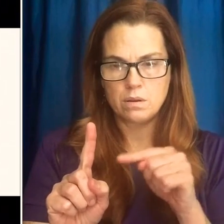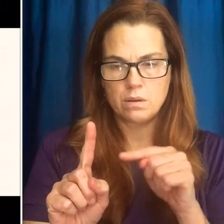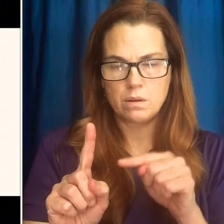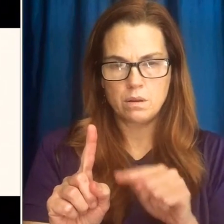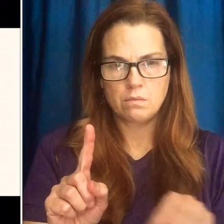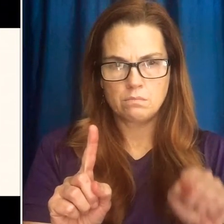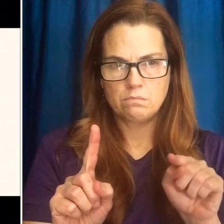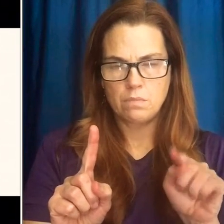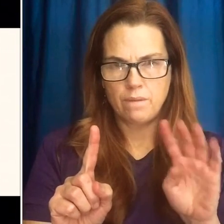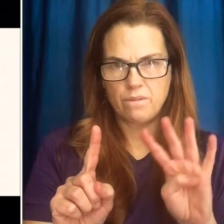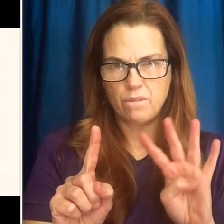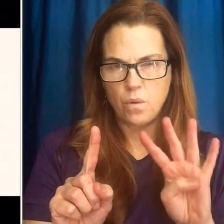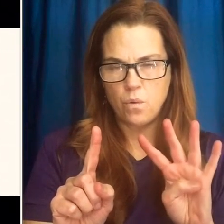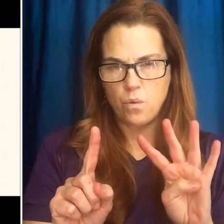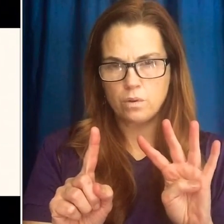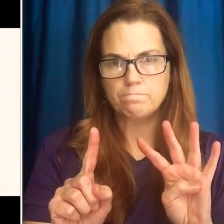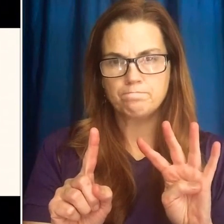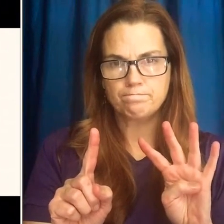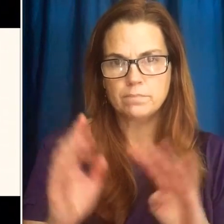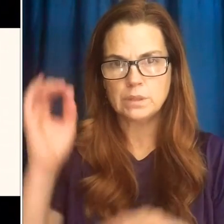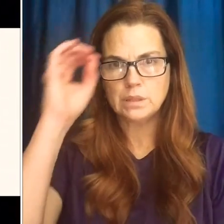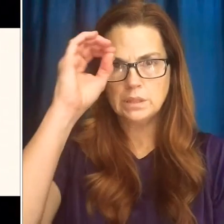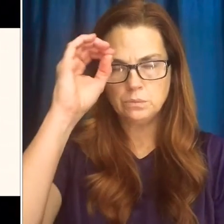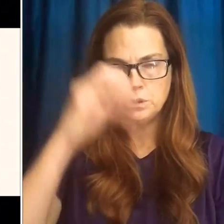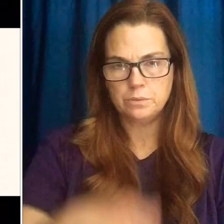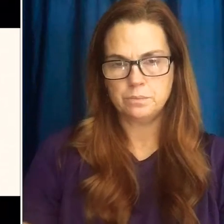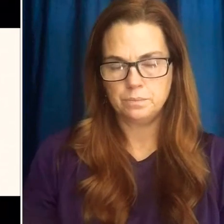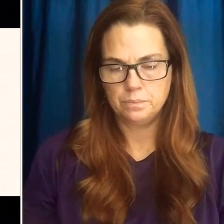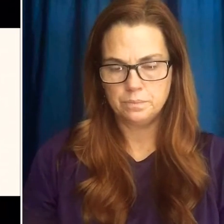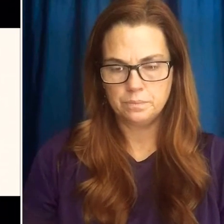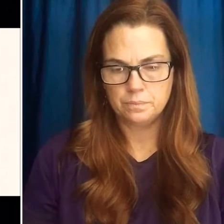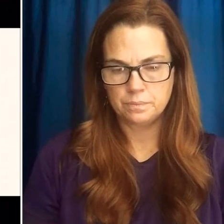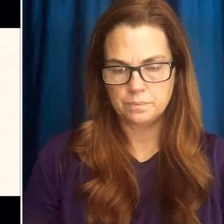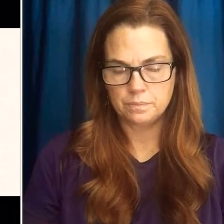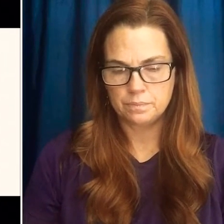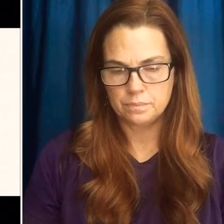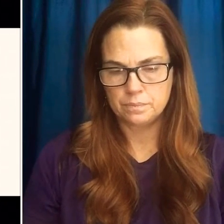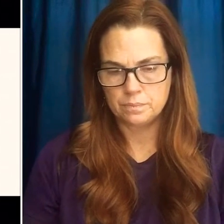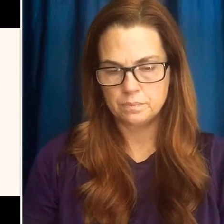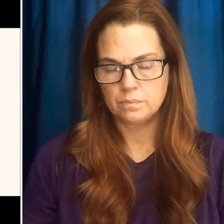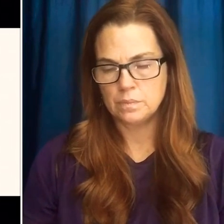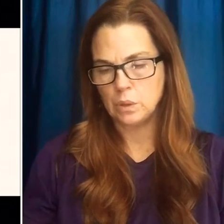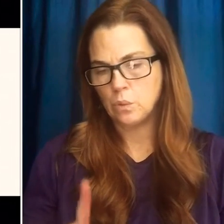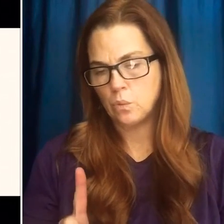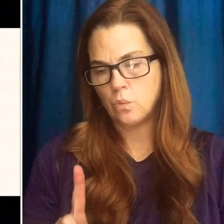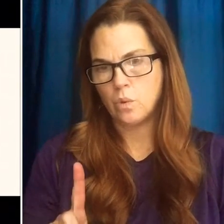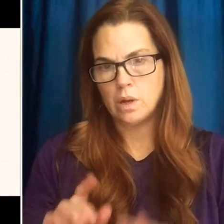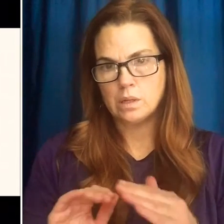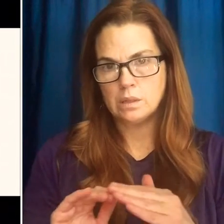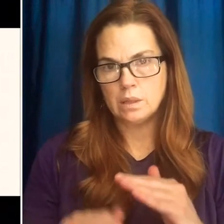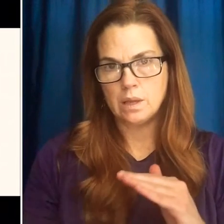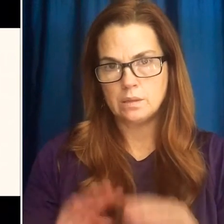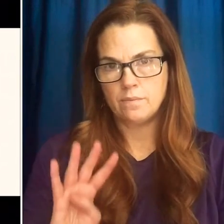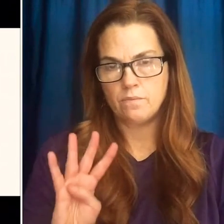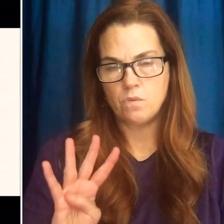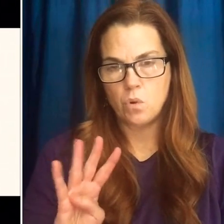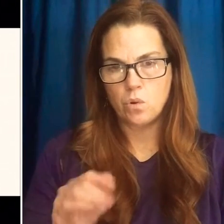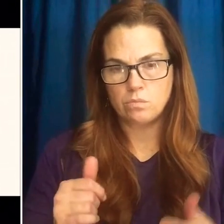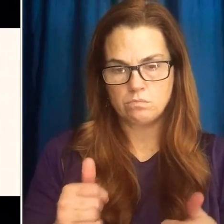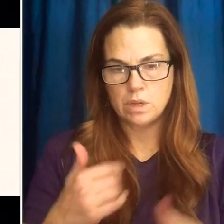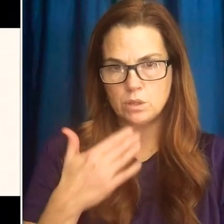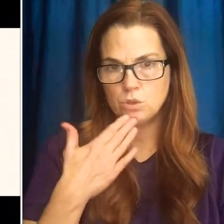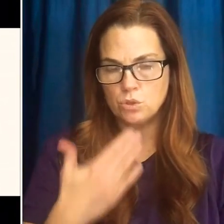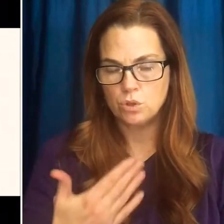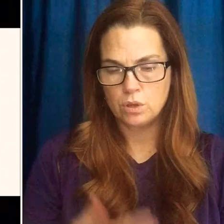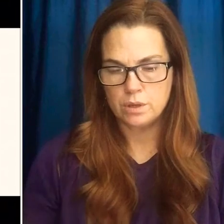When I compare, I'm less, so I'm good. I need to now put a decimal in the dividend, push